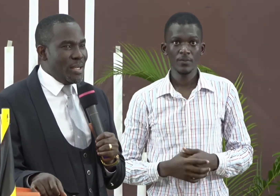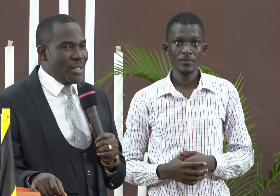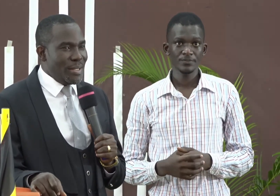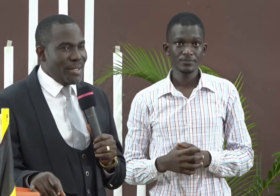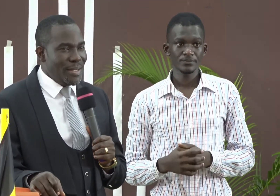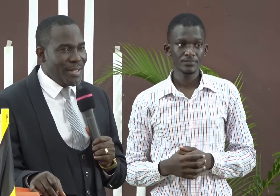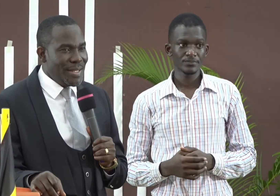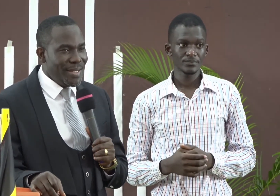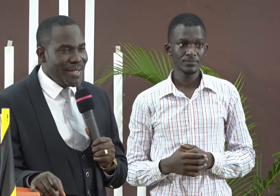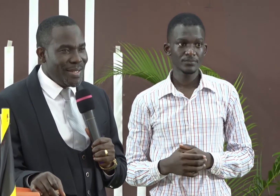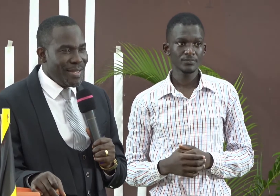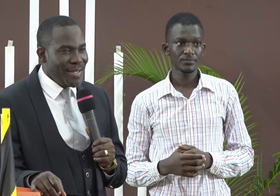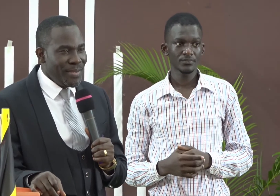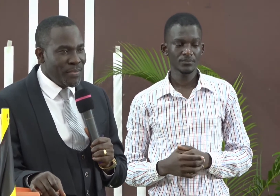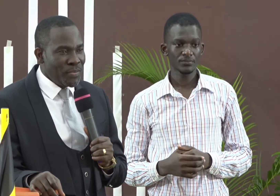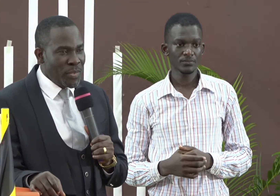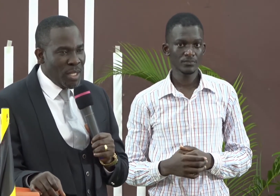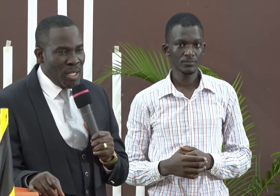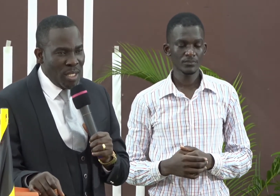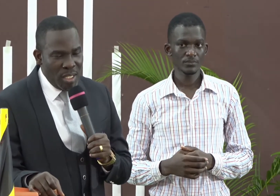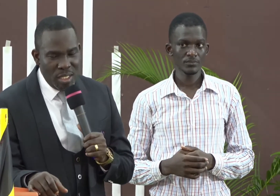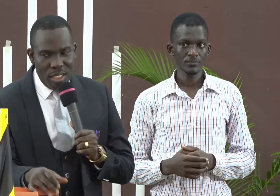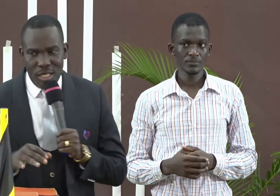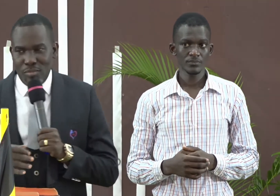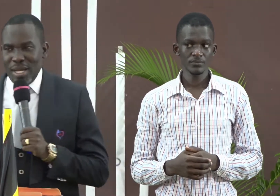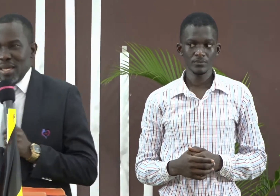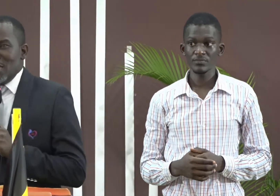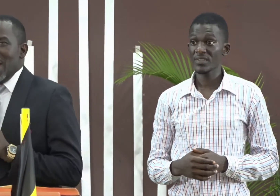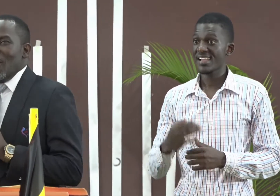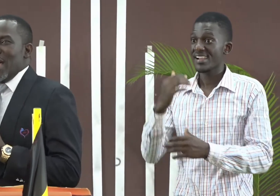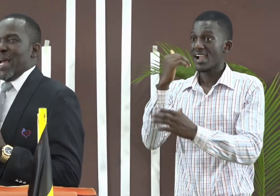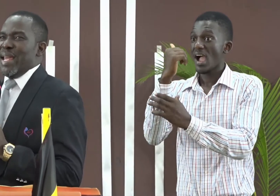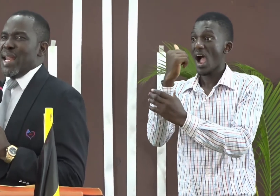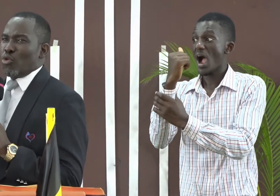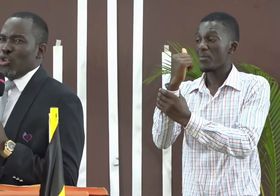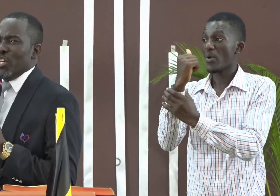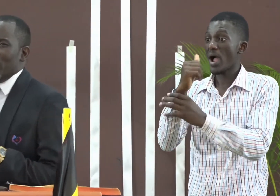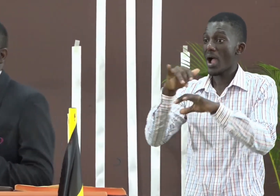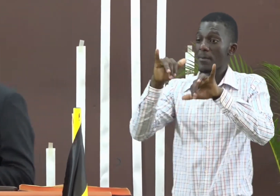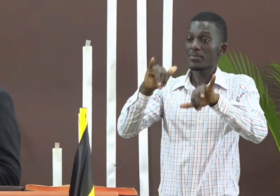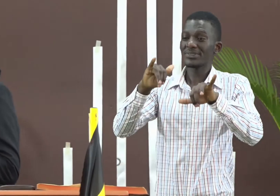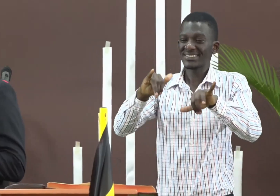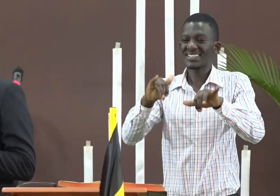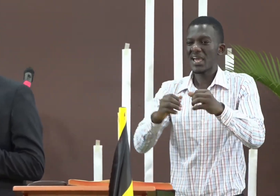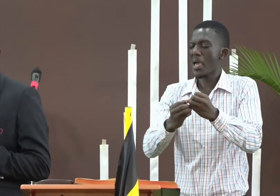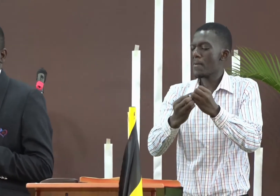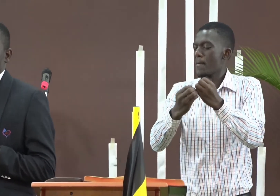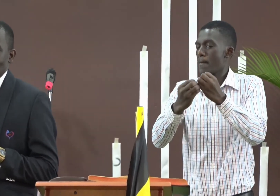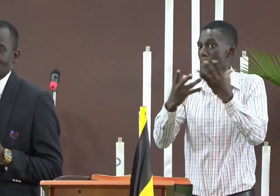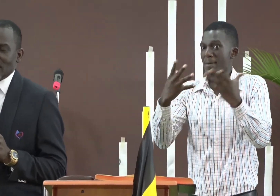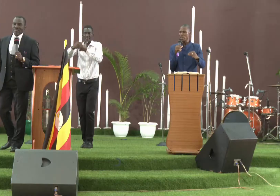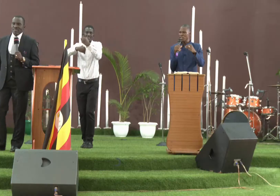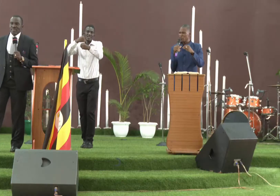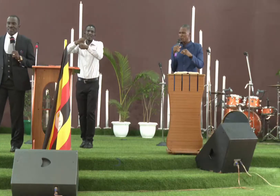24 verse 1, please just note them down. Ibrahim na wangale na kunyingi.